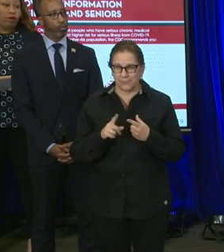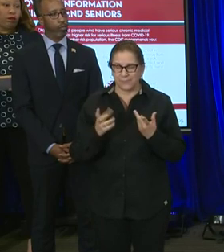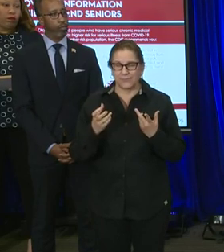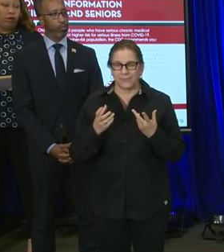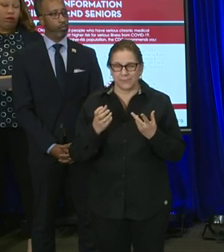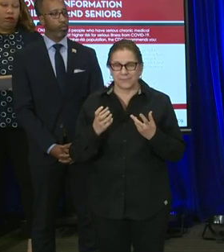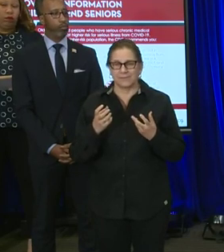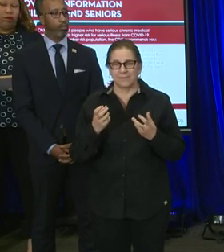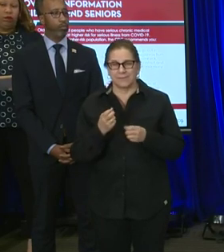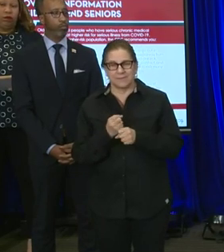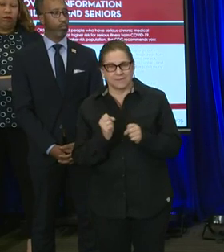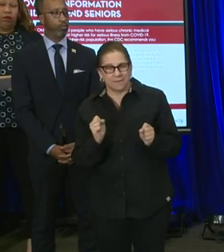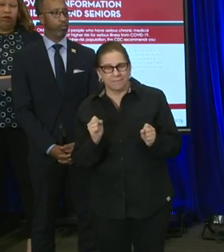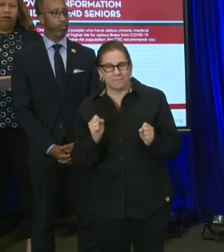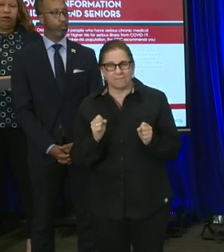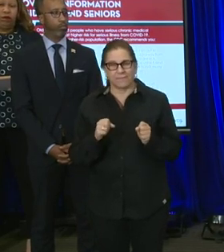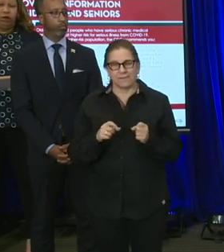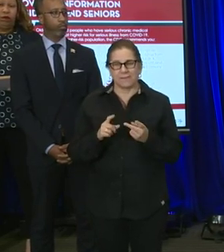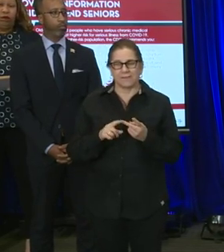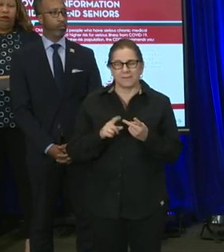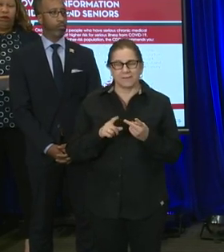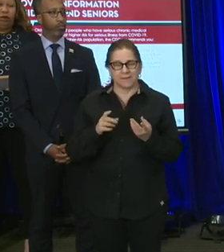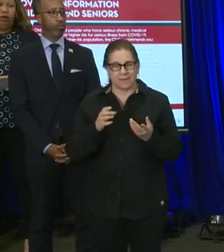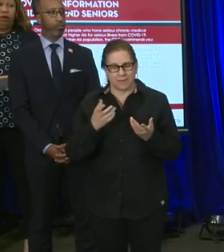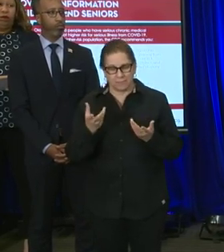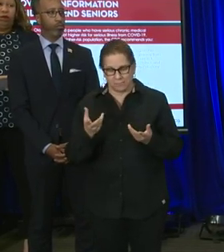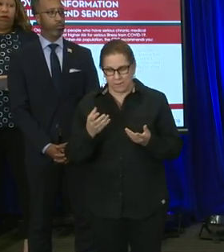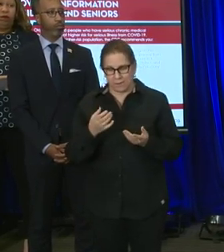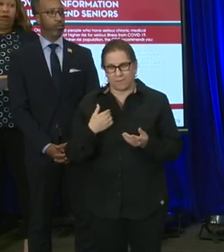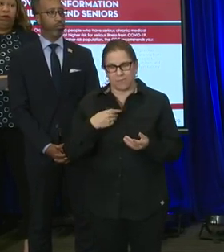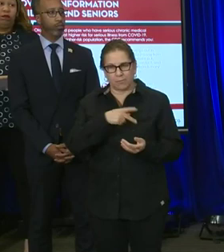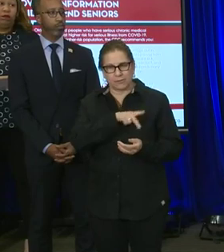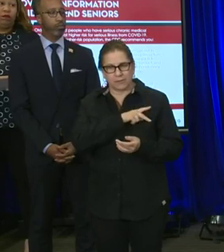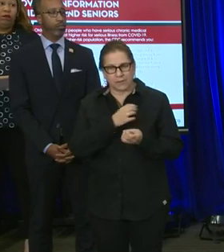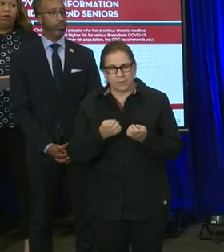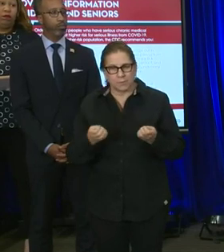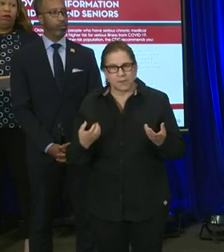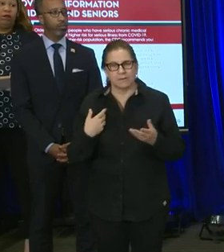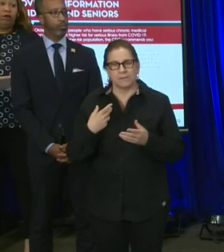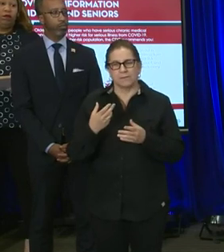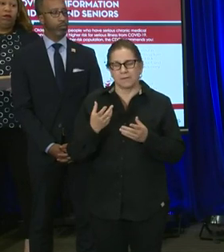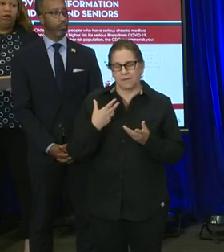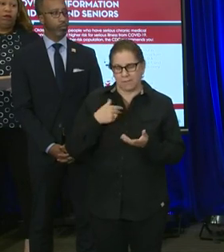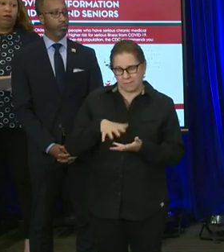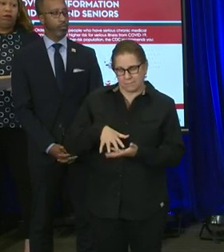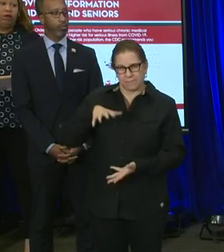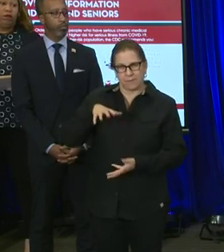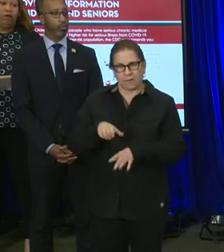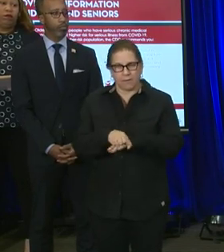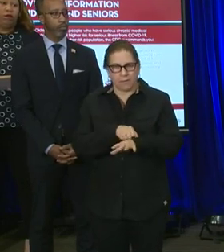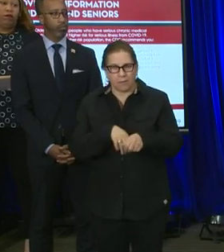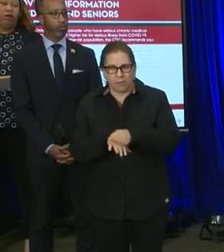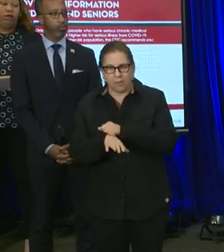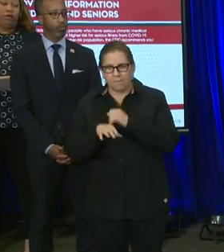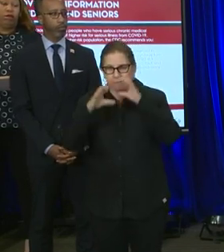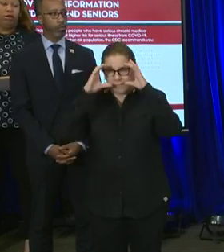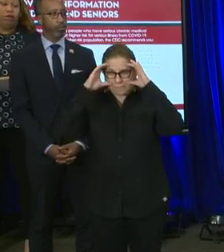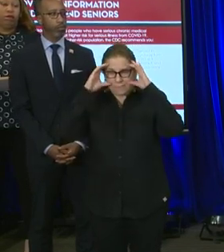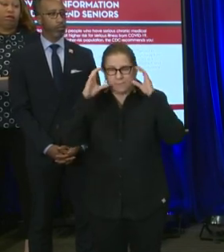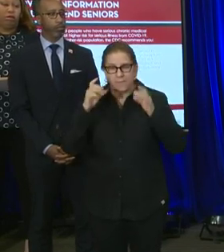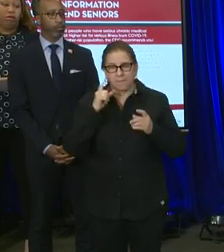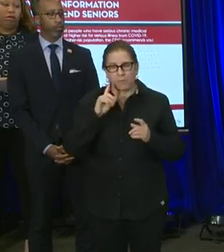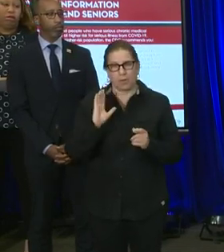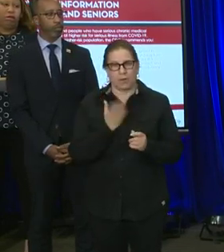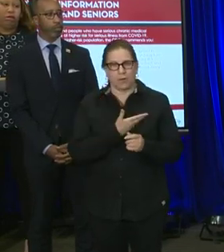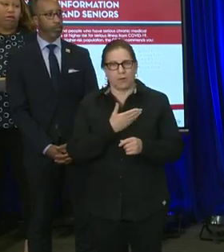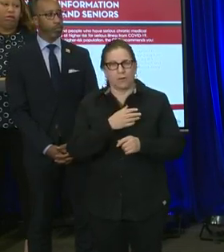personal protective equipment, often referred to as PPE, for our healthcare providers. We also need to be judicious